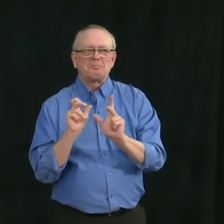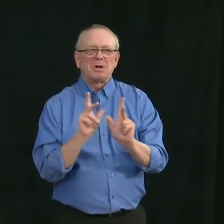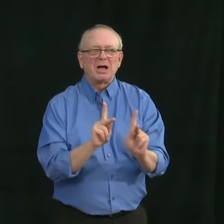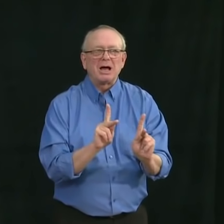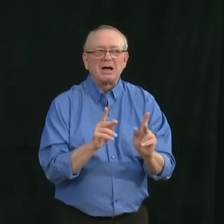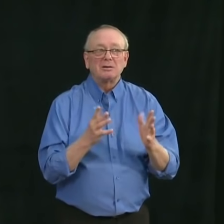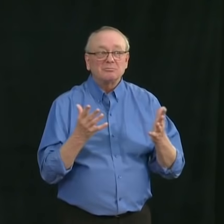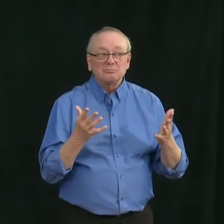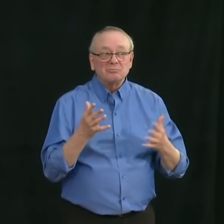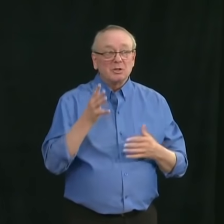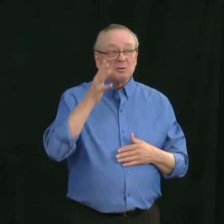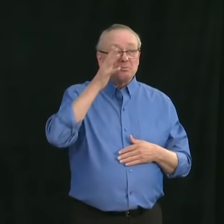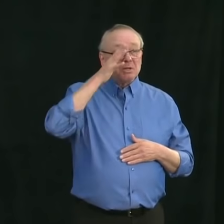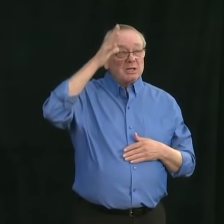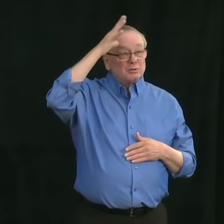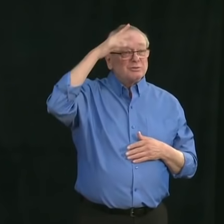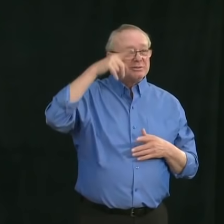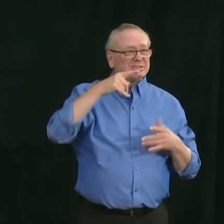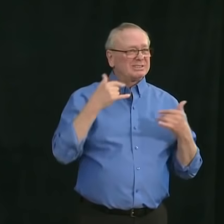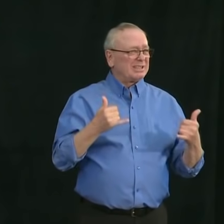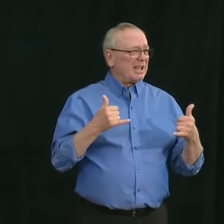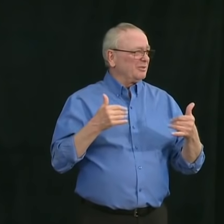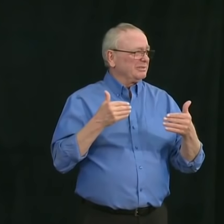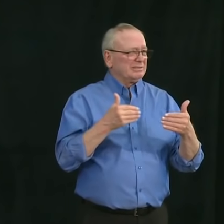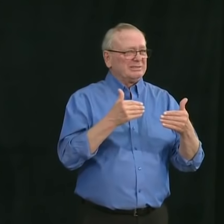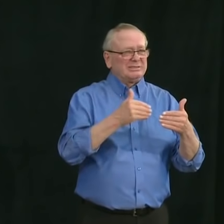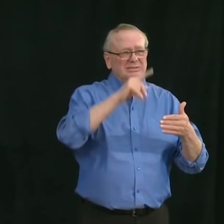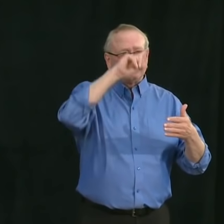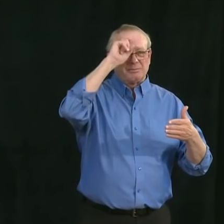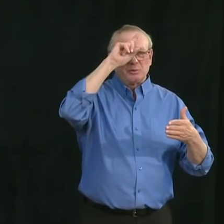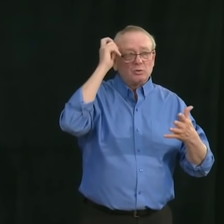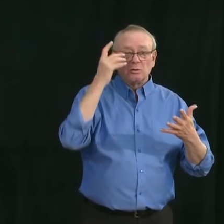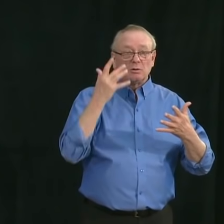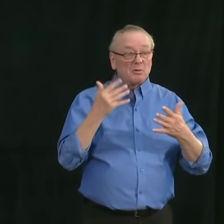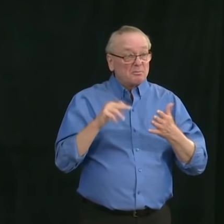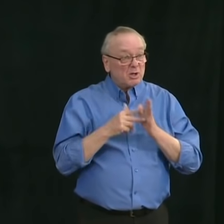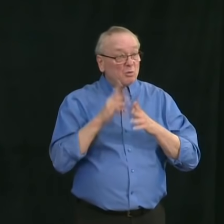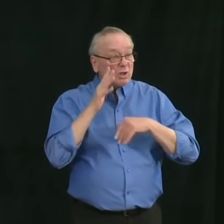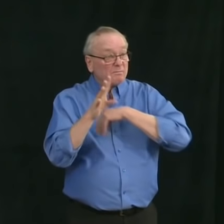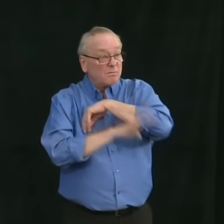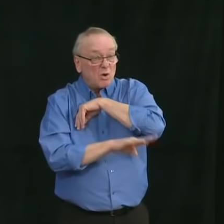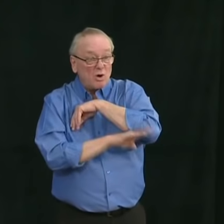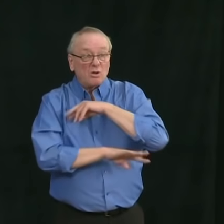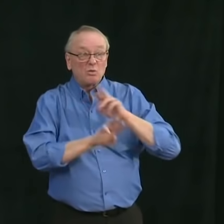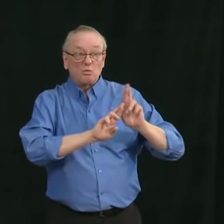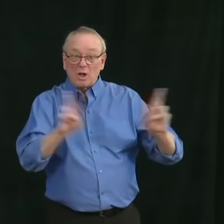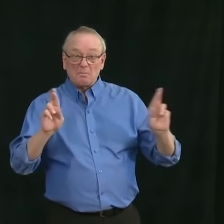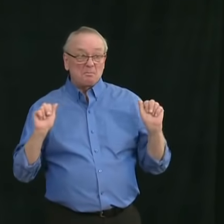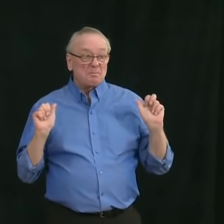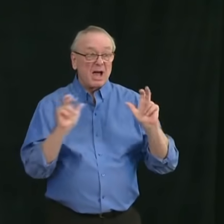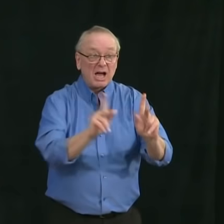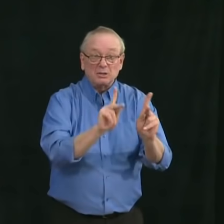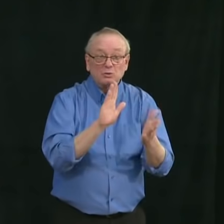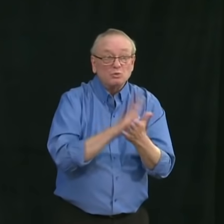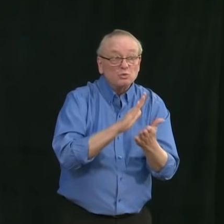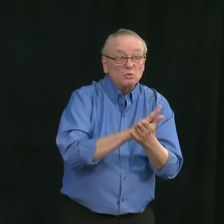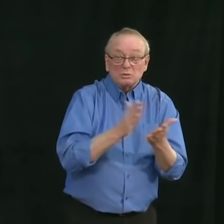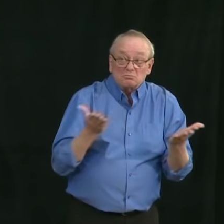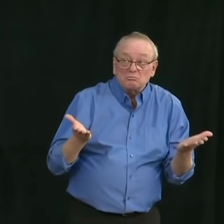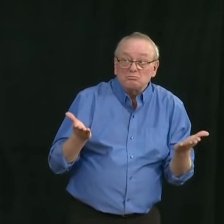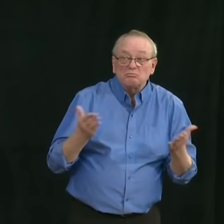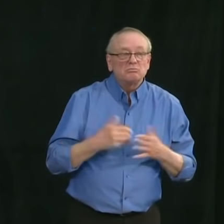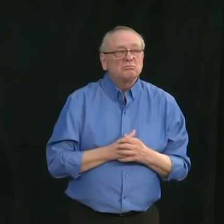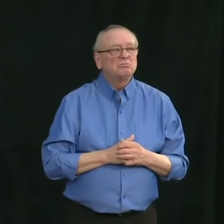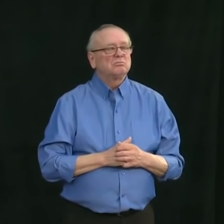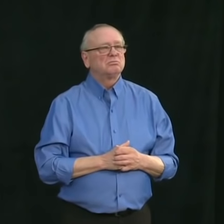here soon and then into September as to whether kids are going to be allowed to go back to school? So we're looking really carefully at